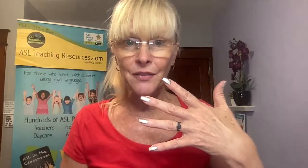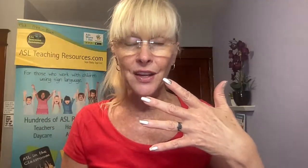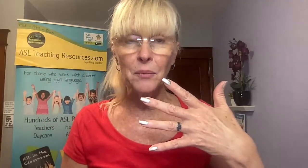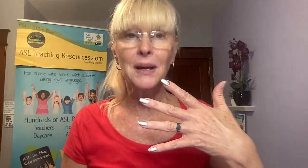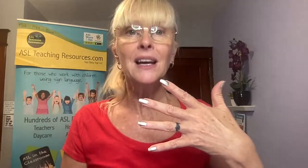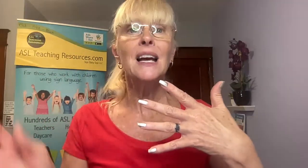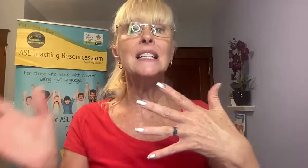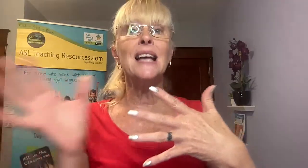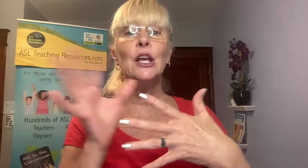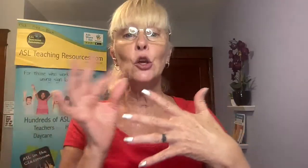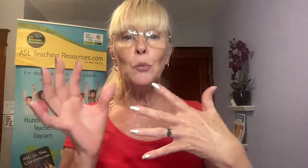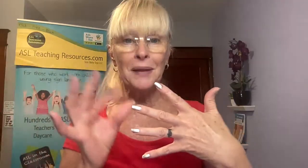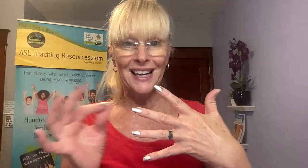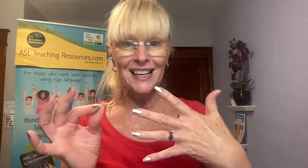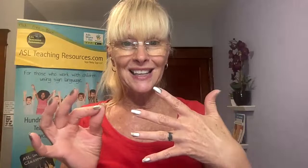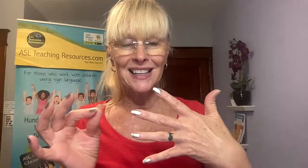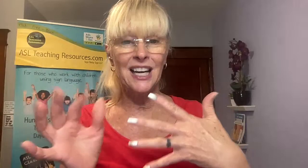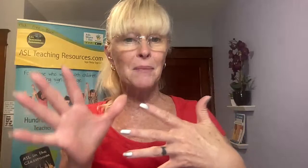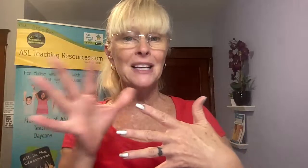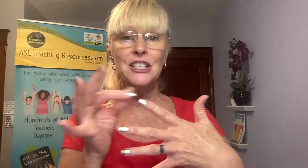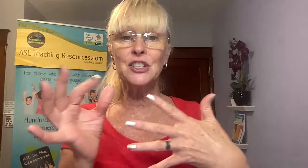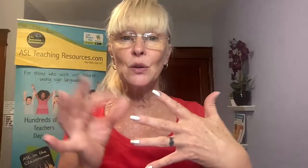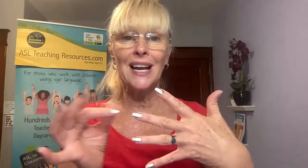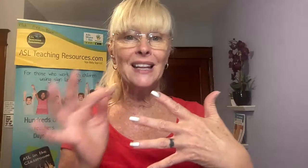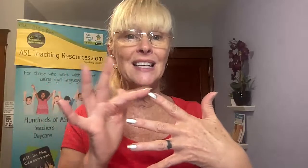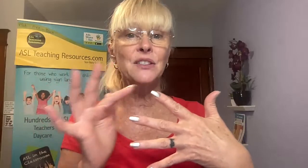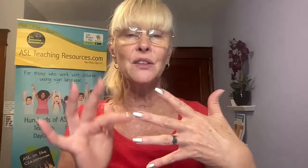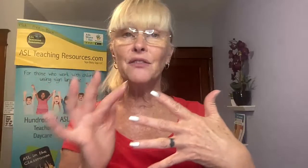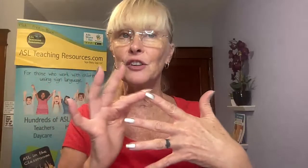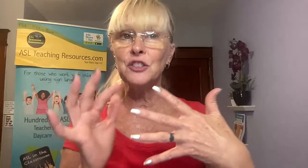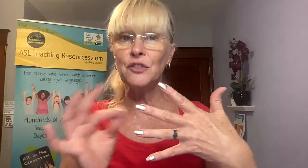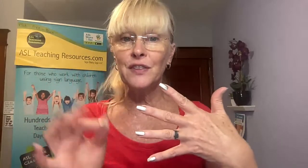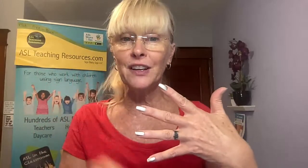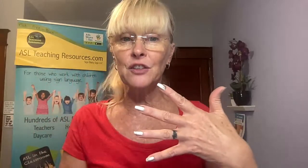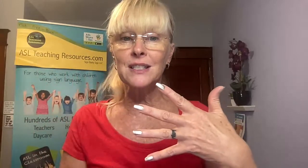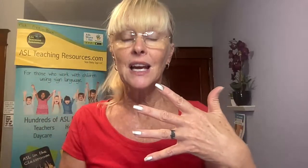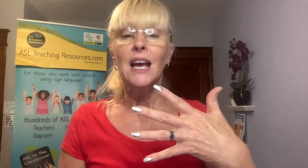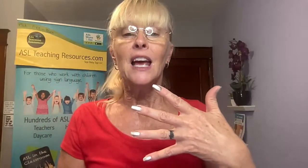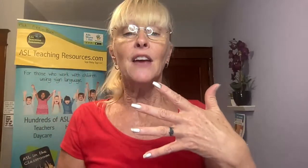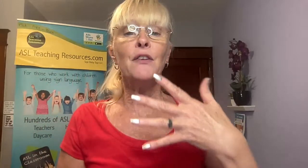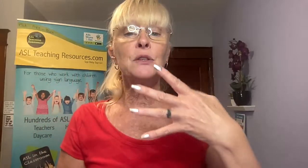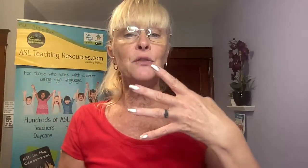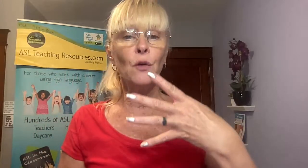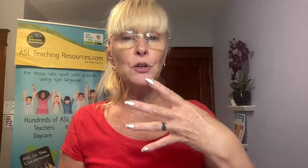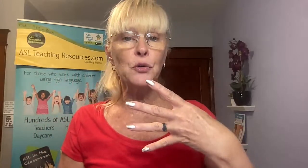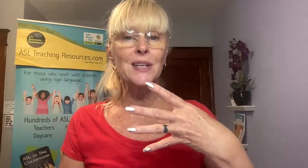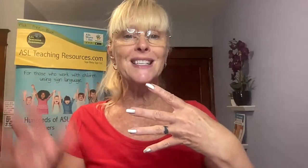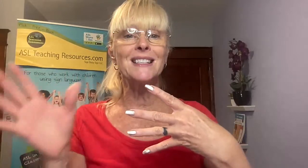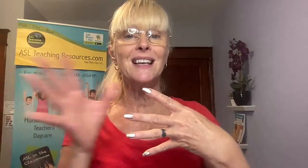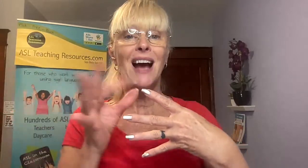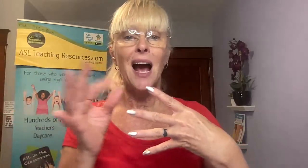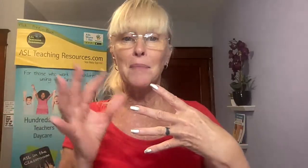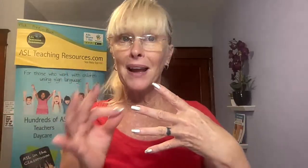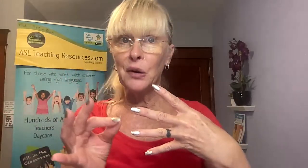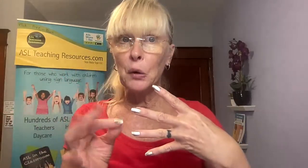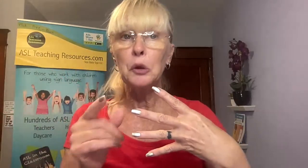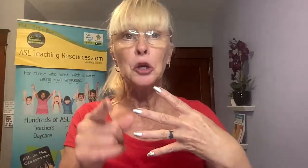them. It's like you pick. And I might just go like this on the first 2 fingers. If it was 4 choices, I might go,